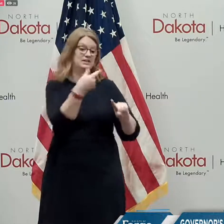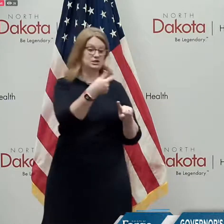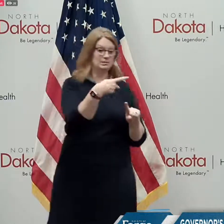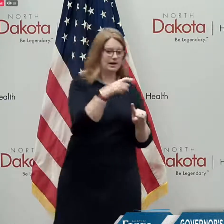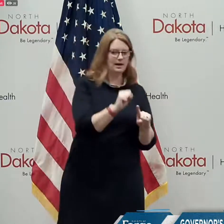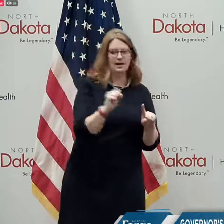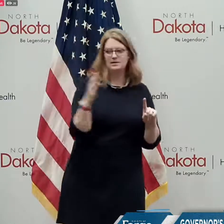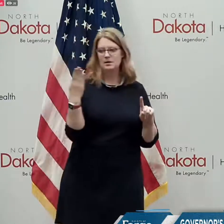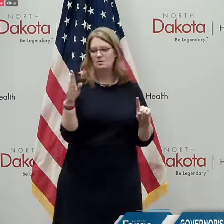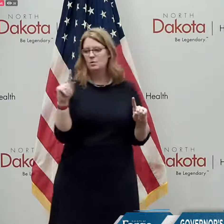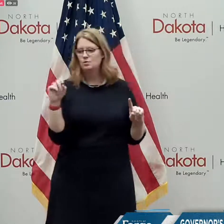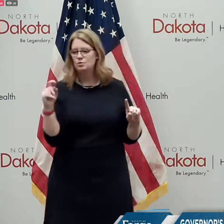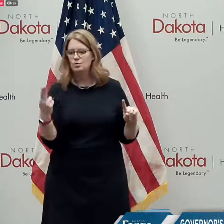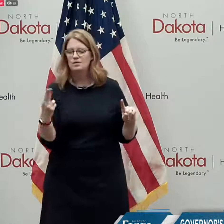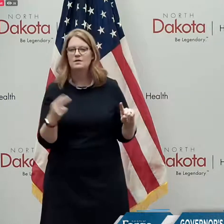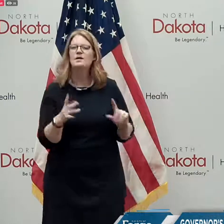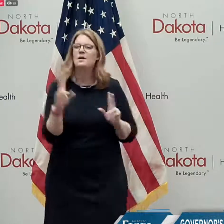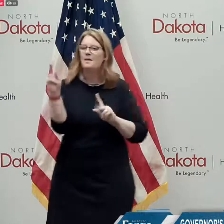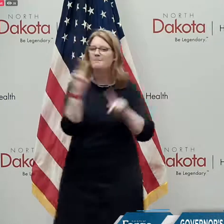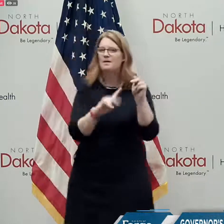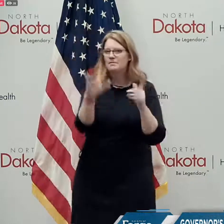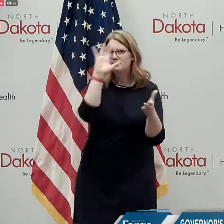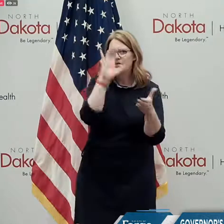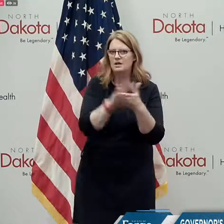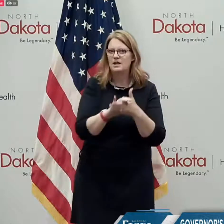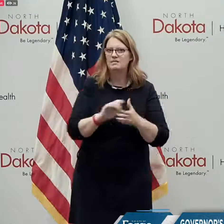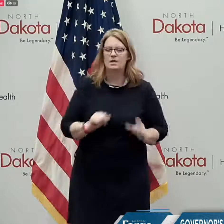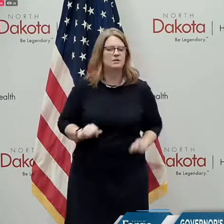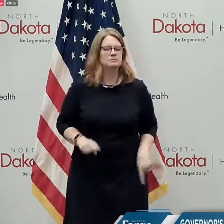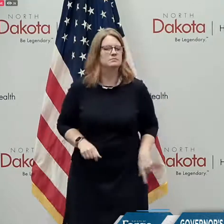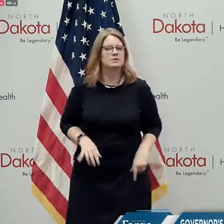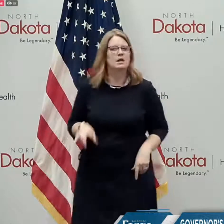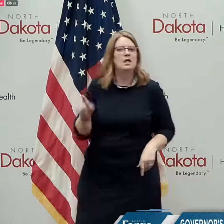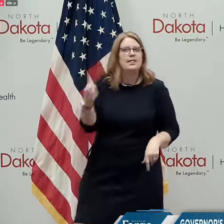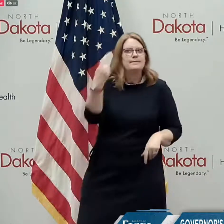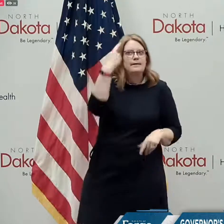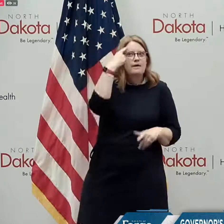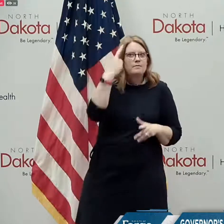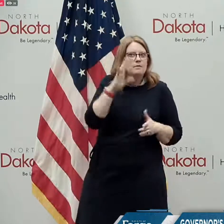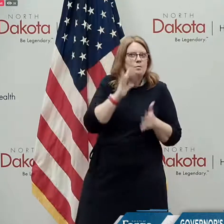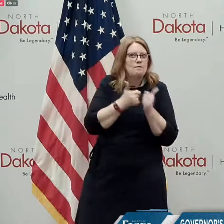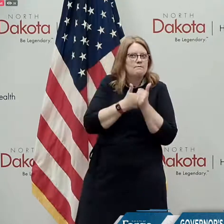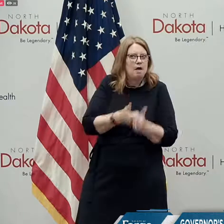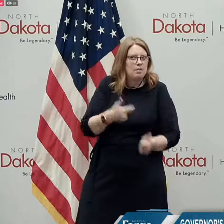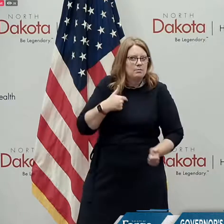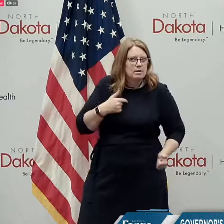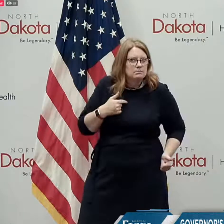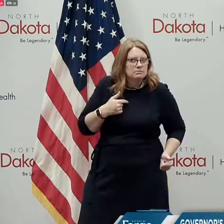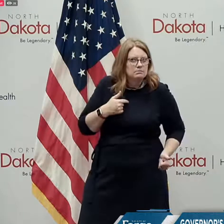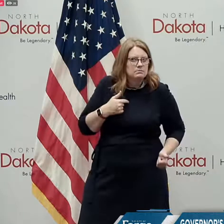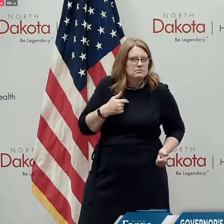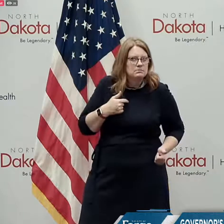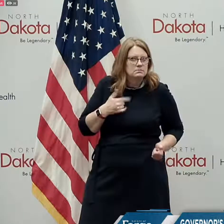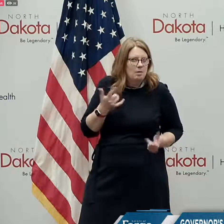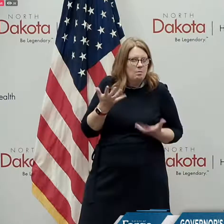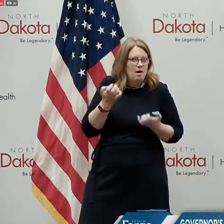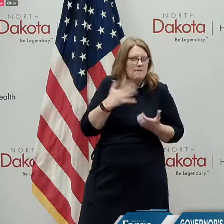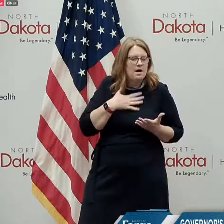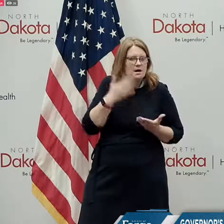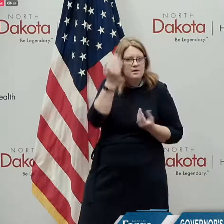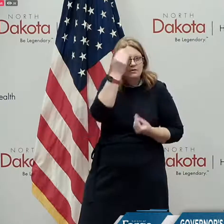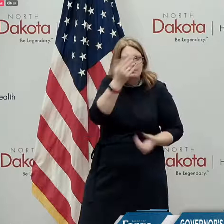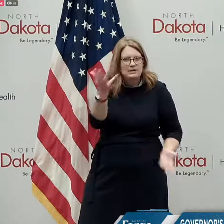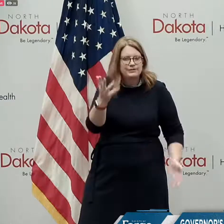people's perception that this is something nefarious that the government is doing to track me. I would tell you